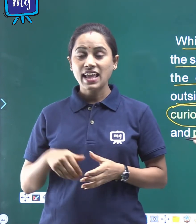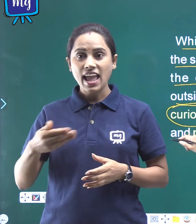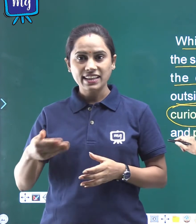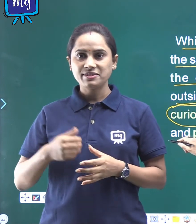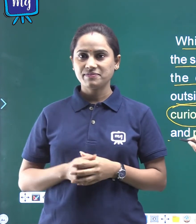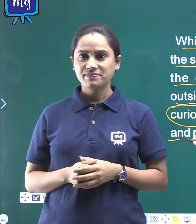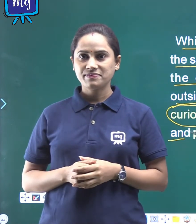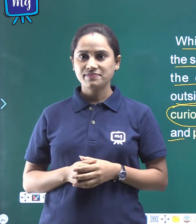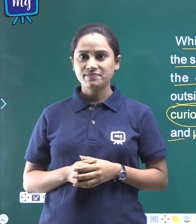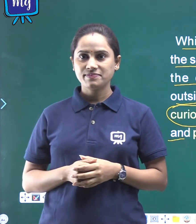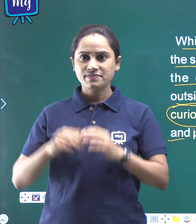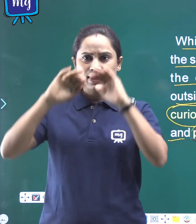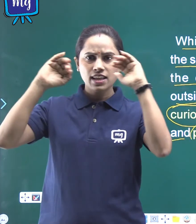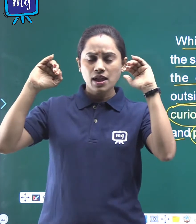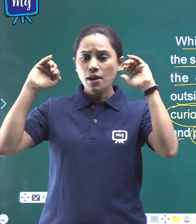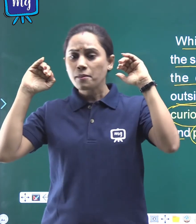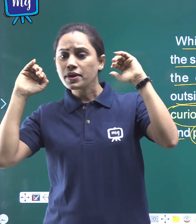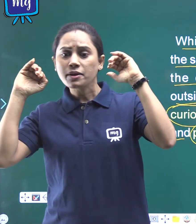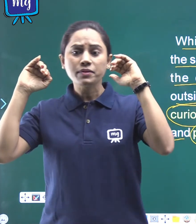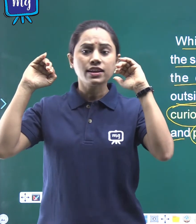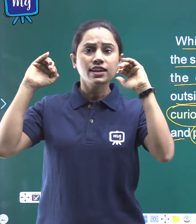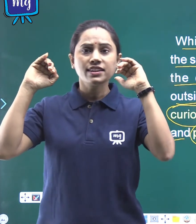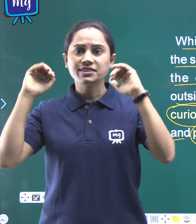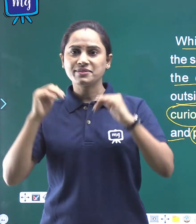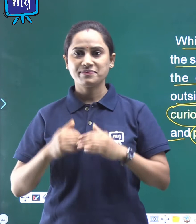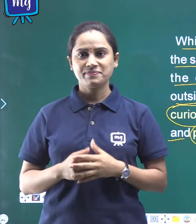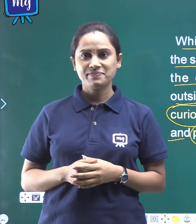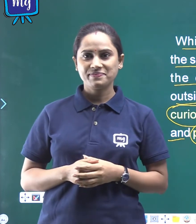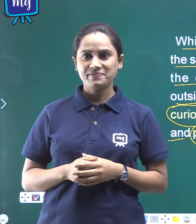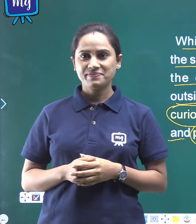and peeped in.